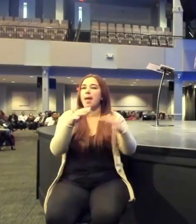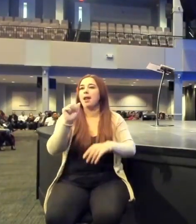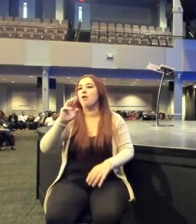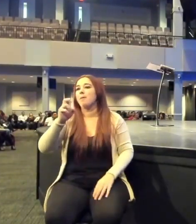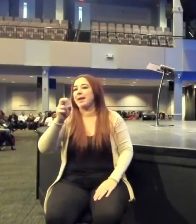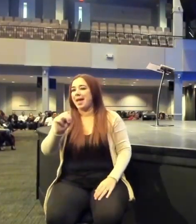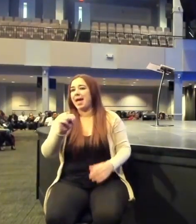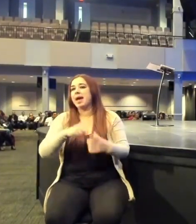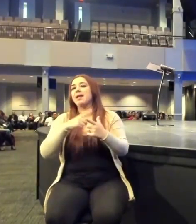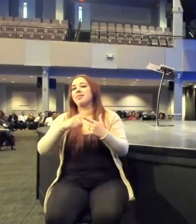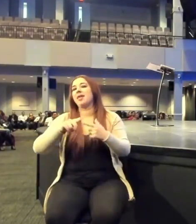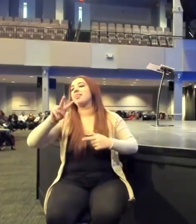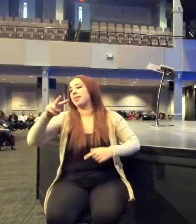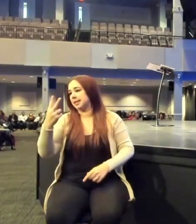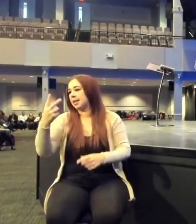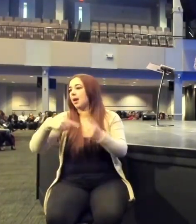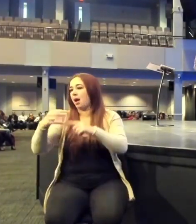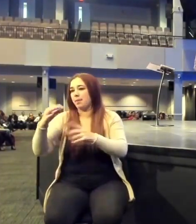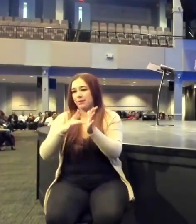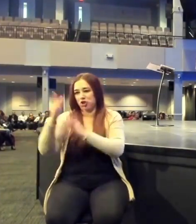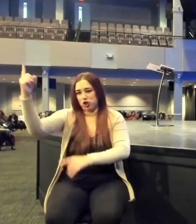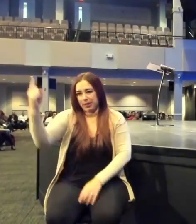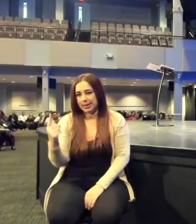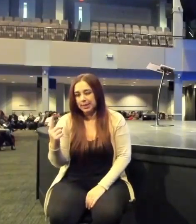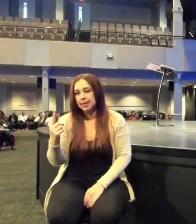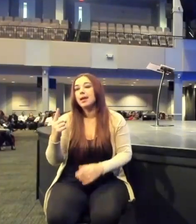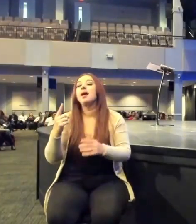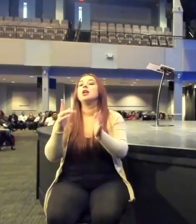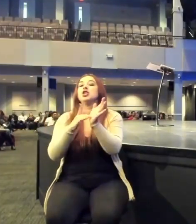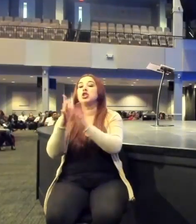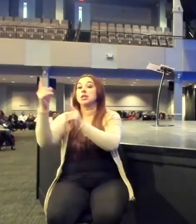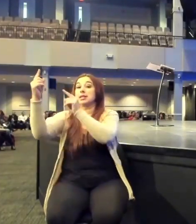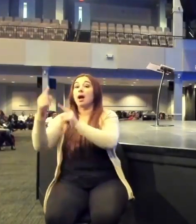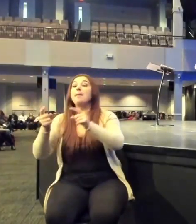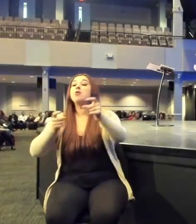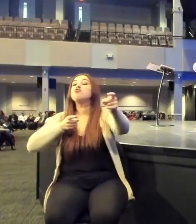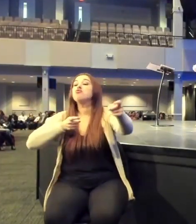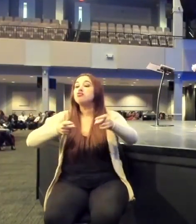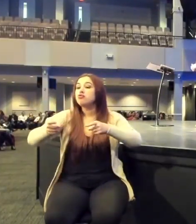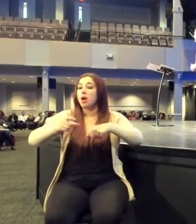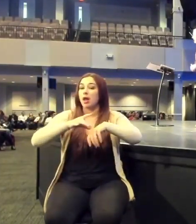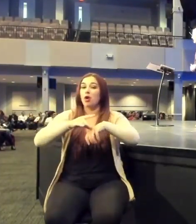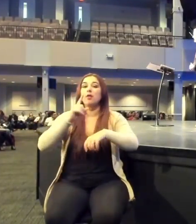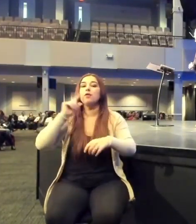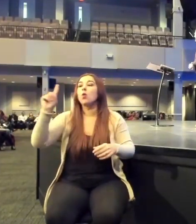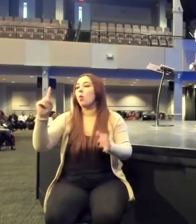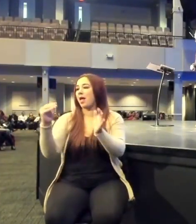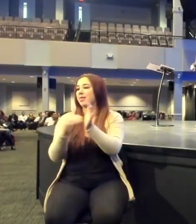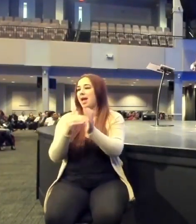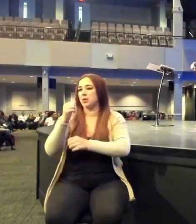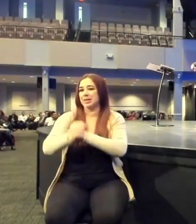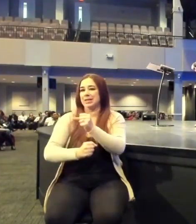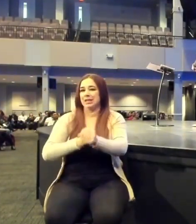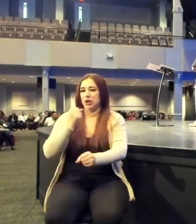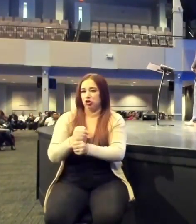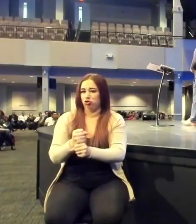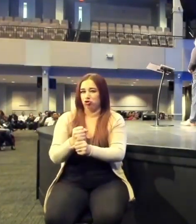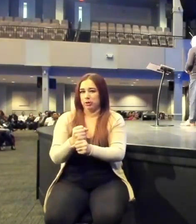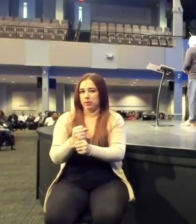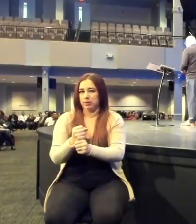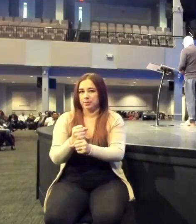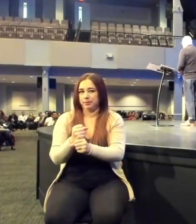and then obviously the second coming of Jesus, and then Jesus coming to reign on the earth for 1,000 years,